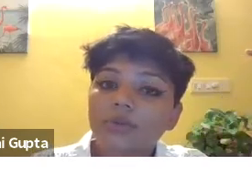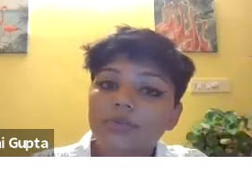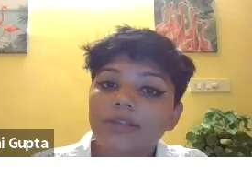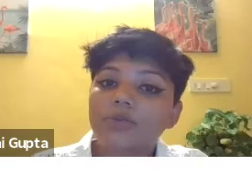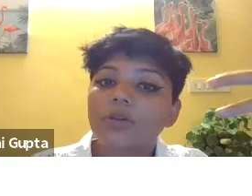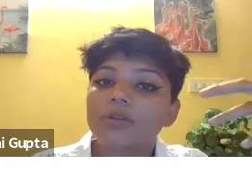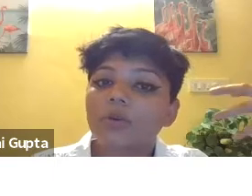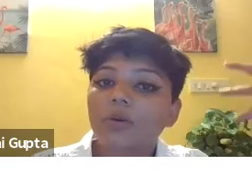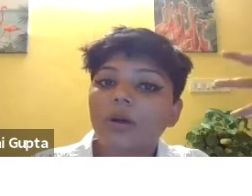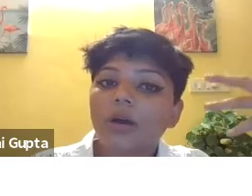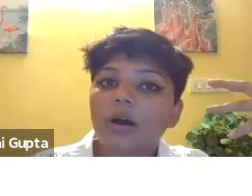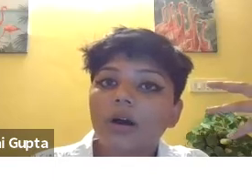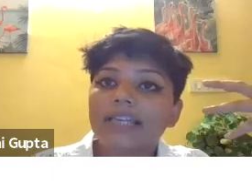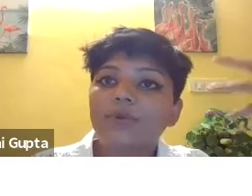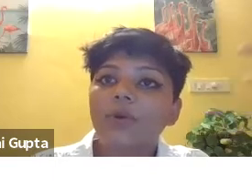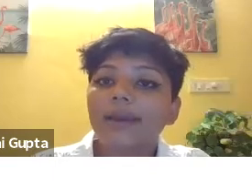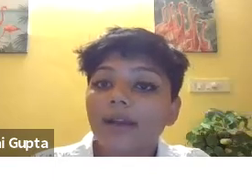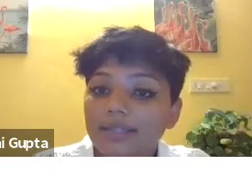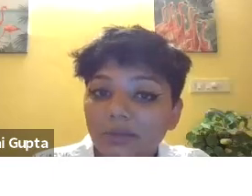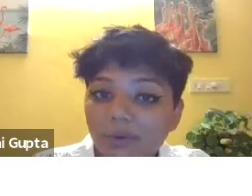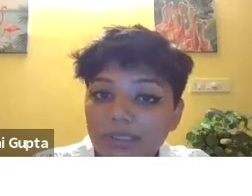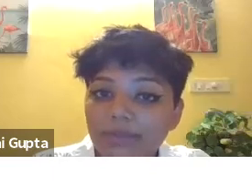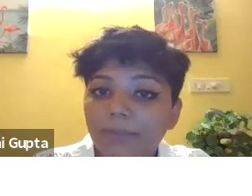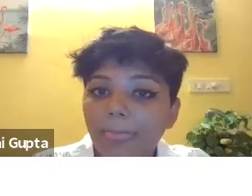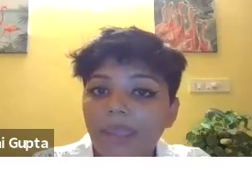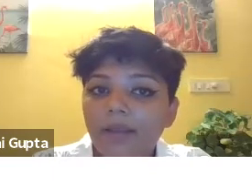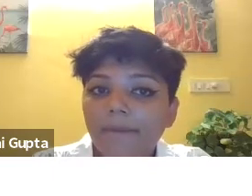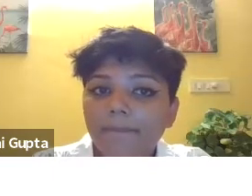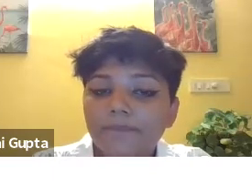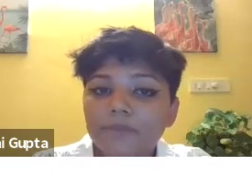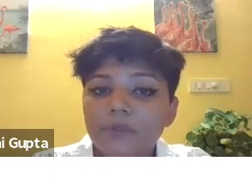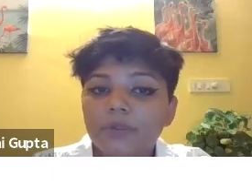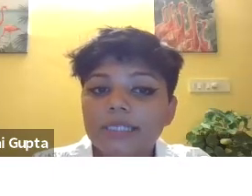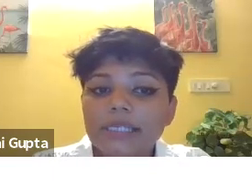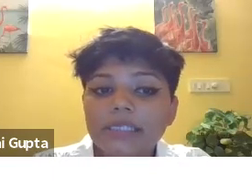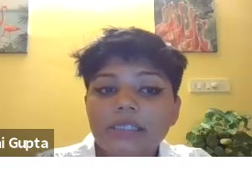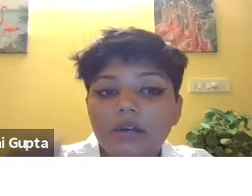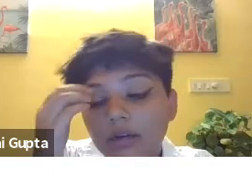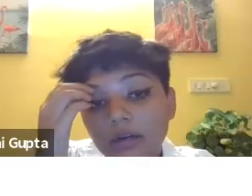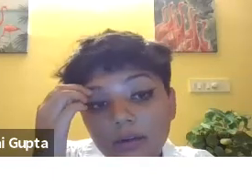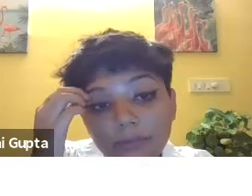the studio space to also explore their artistic works. So this